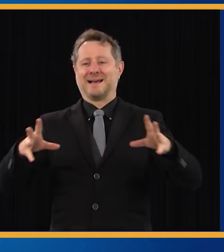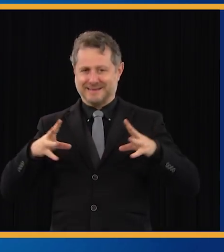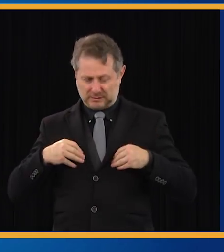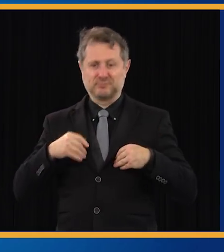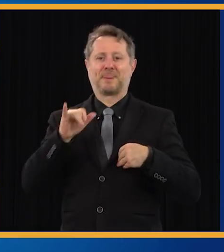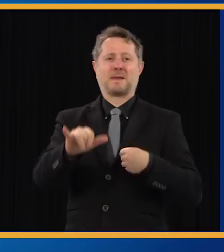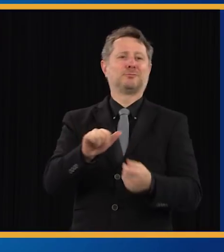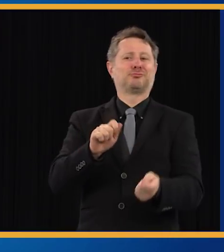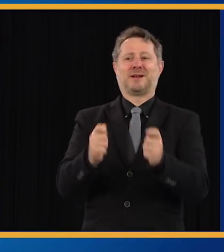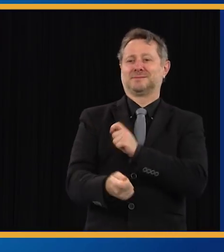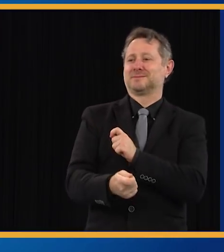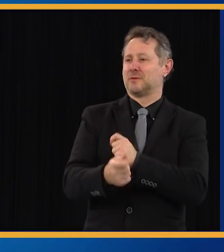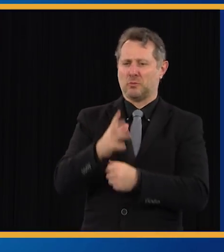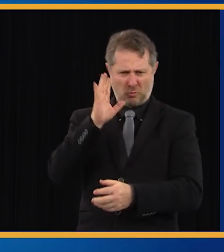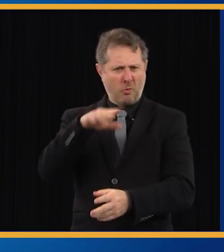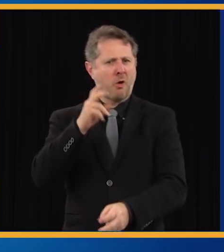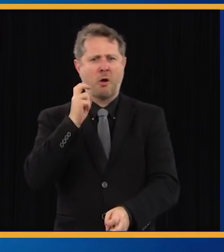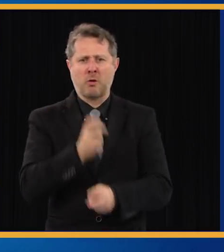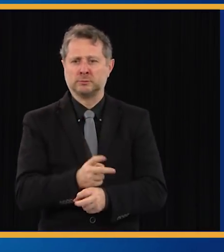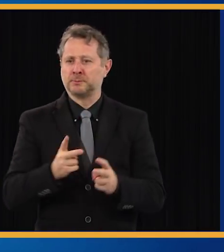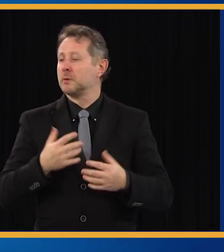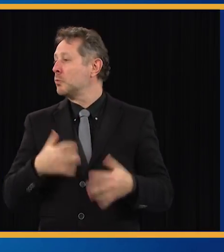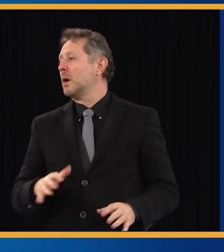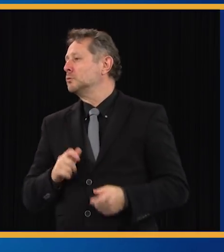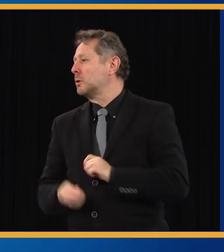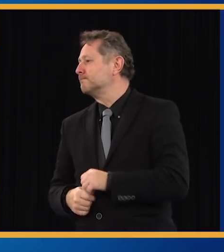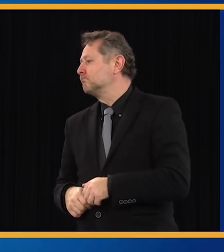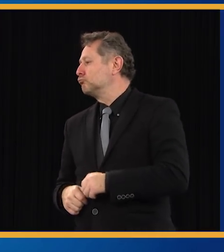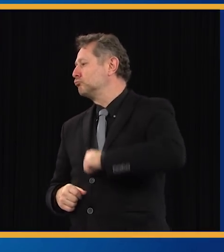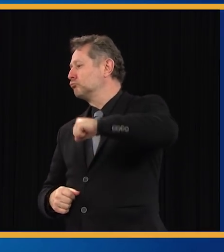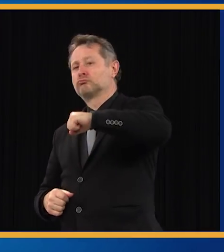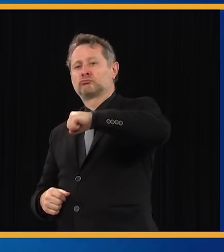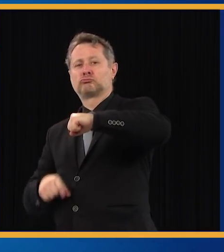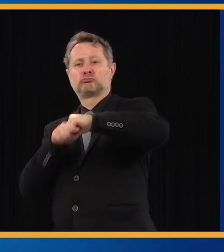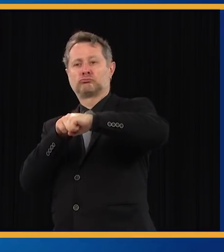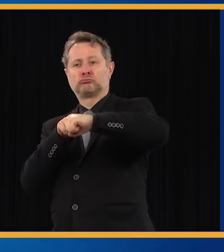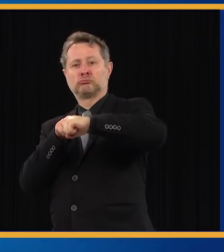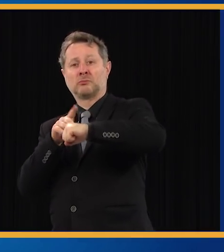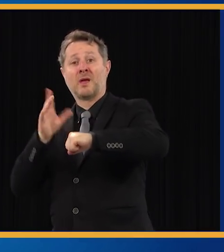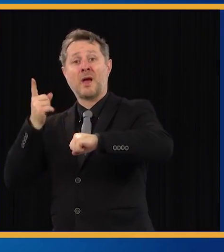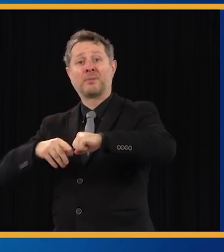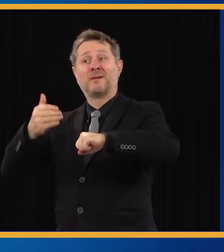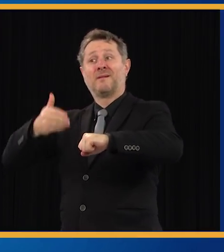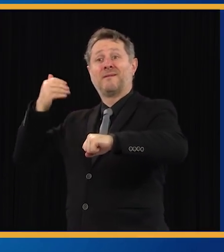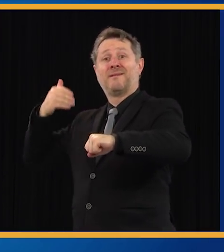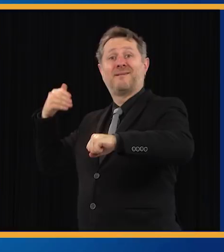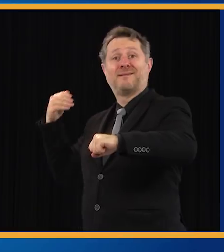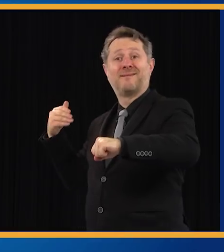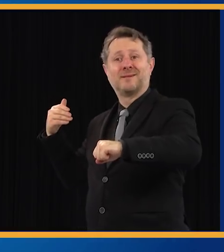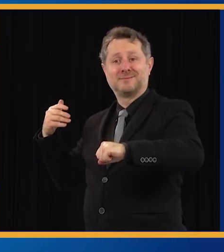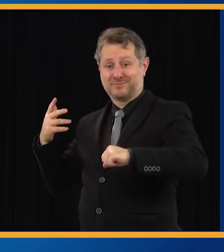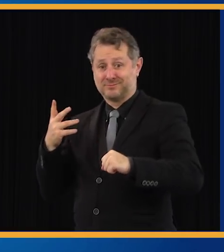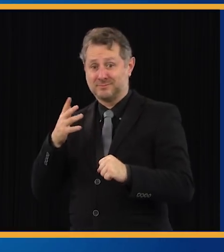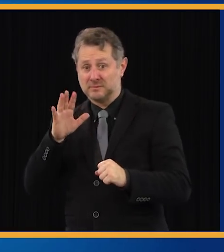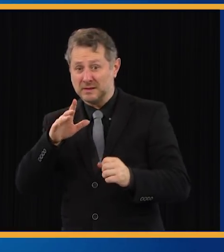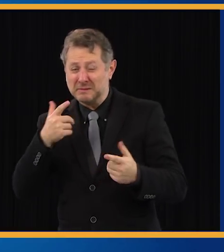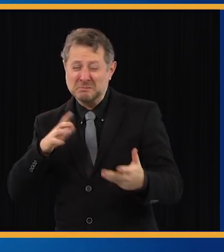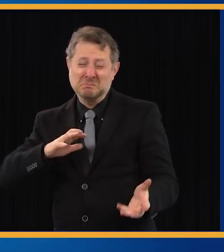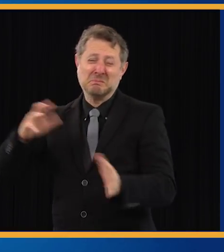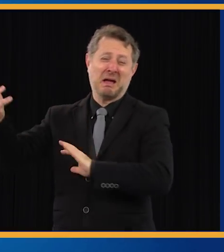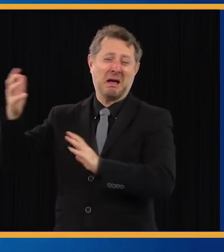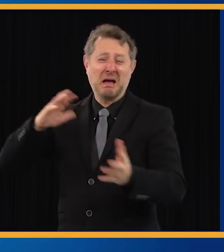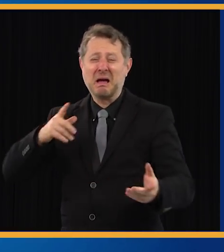because change is hard to make. And if you look at the instances in the past where we've had significant